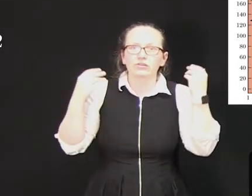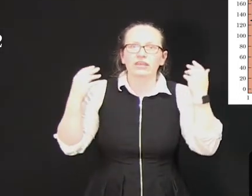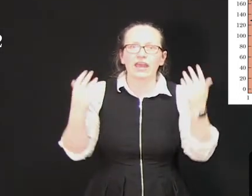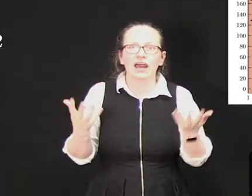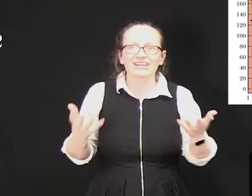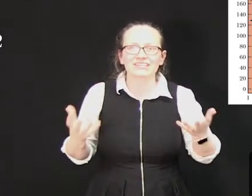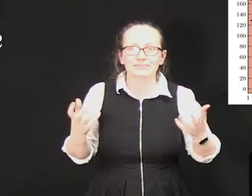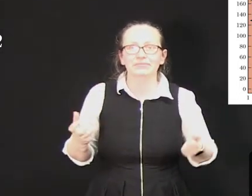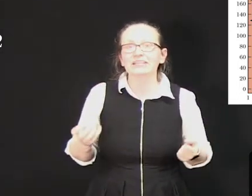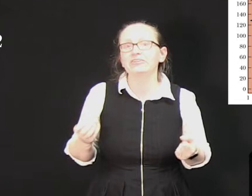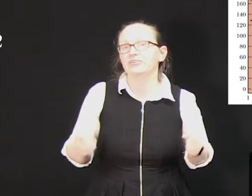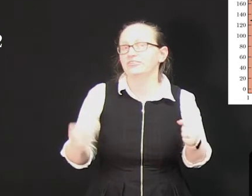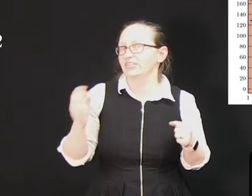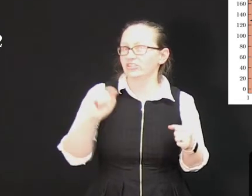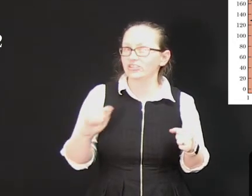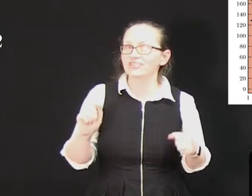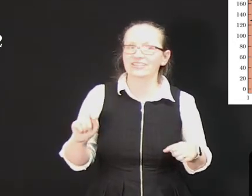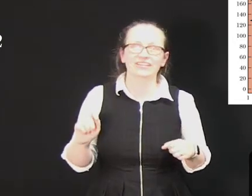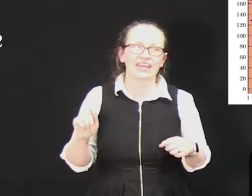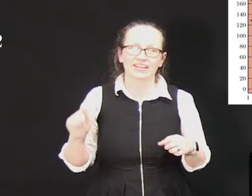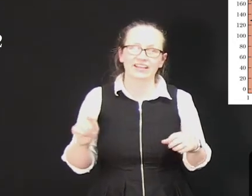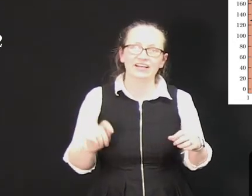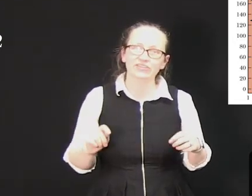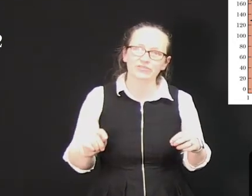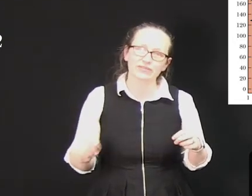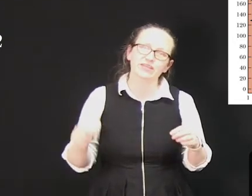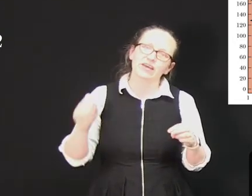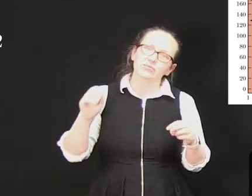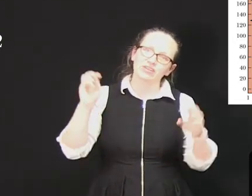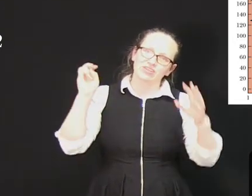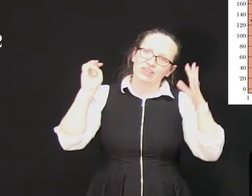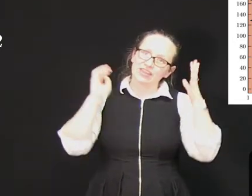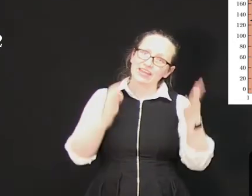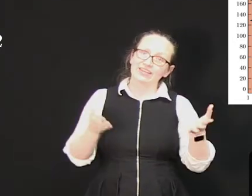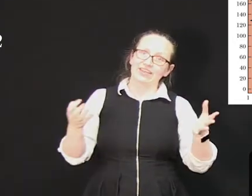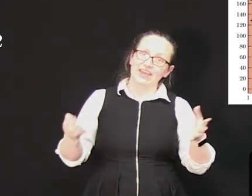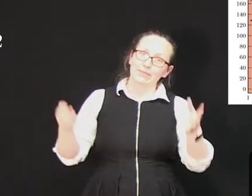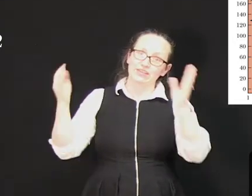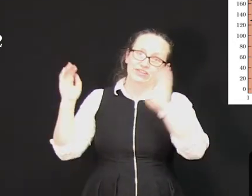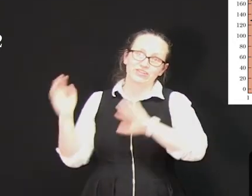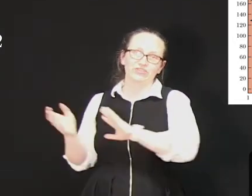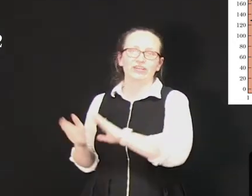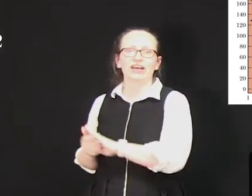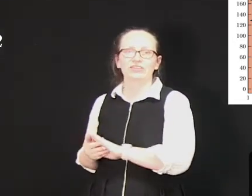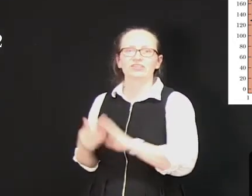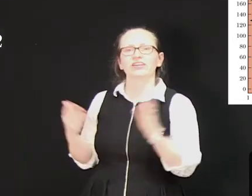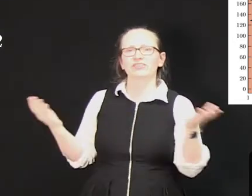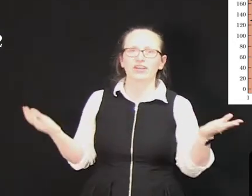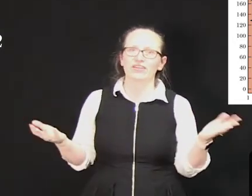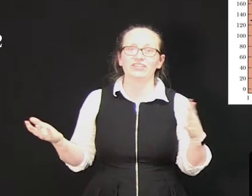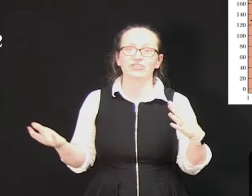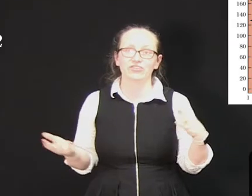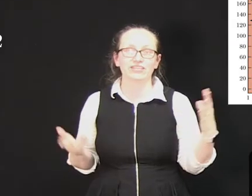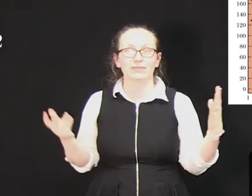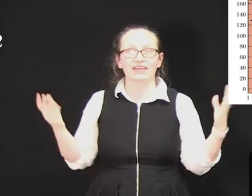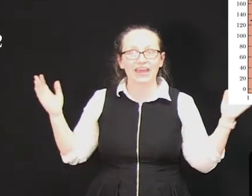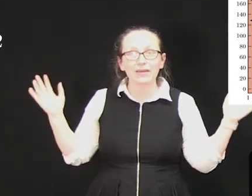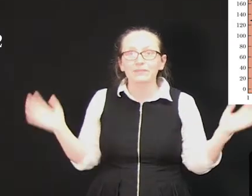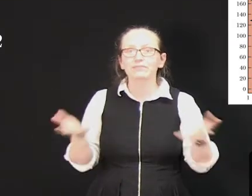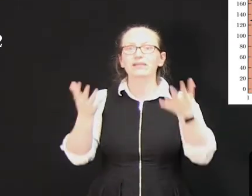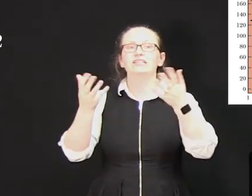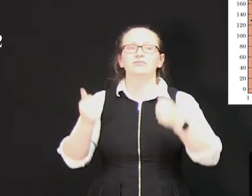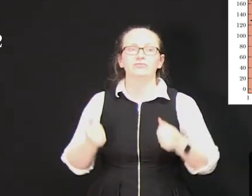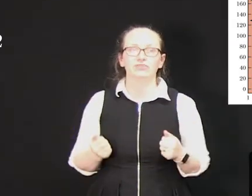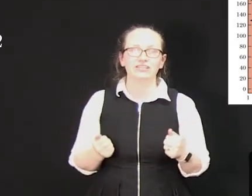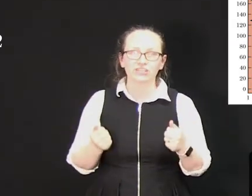So there are some ringtones that students can get in classrooms which they can hear but the student can't. So if you have any stories about